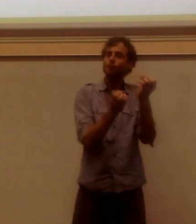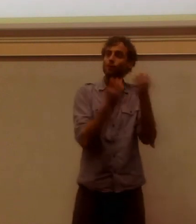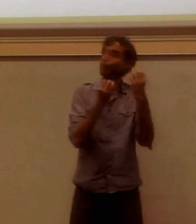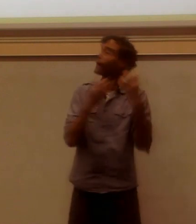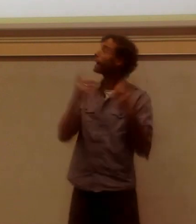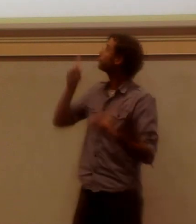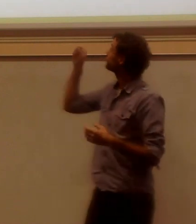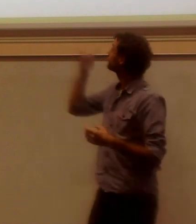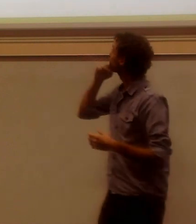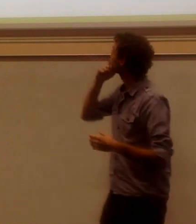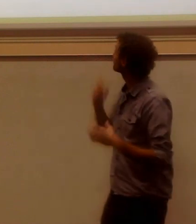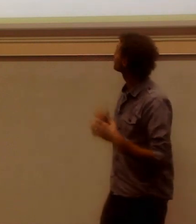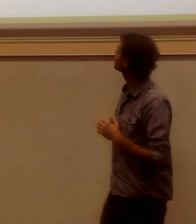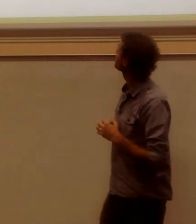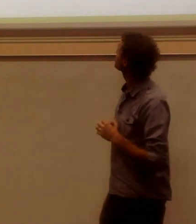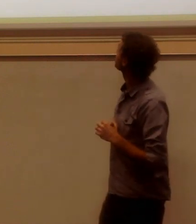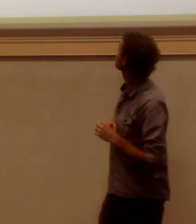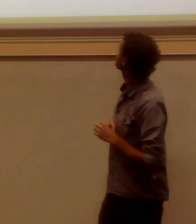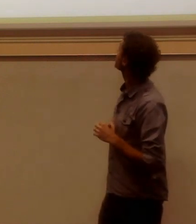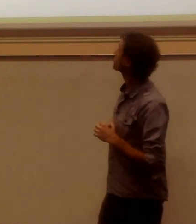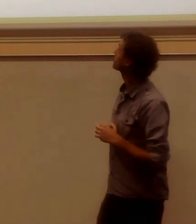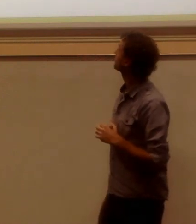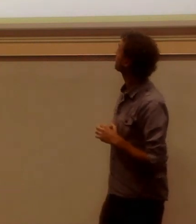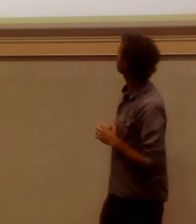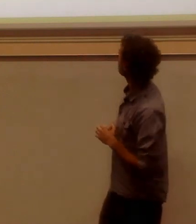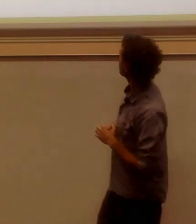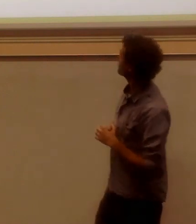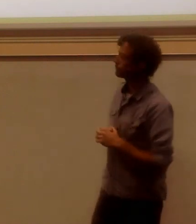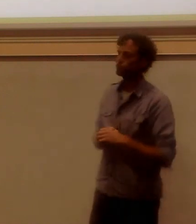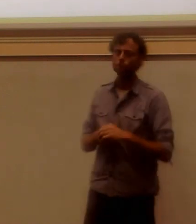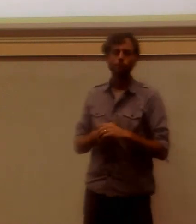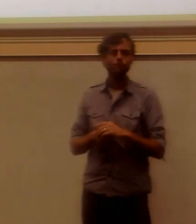Now I'll move on to talking about the summary of interpreting responses.